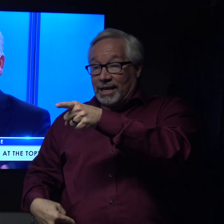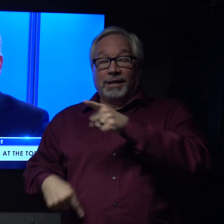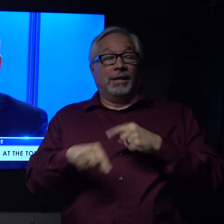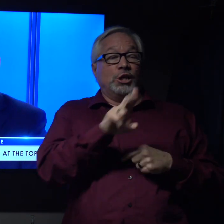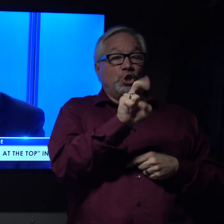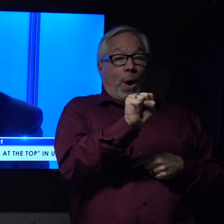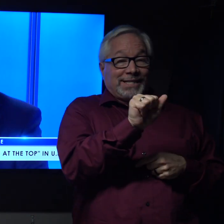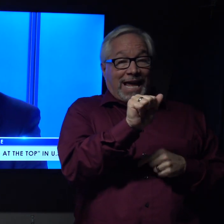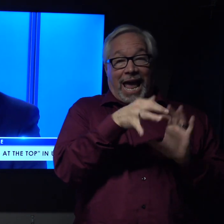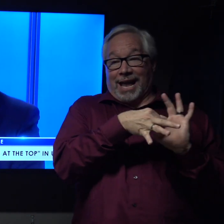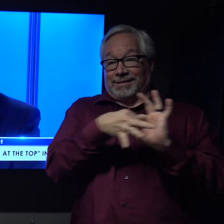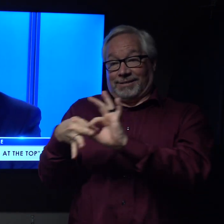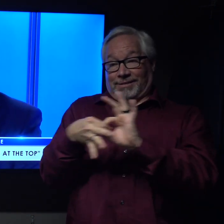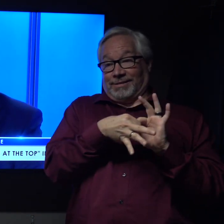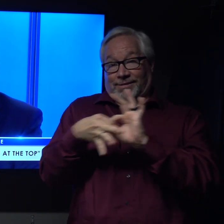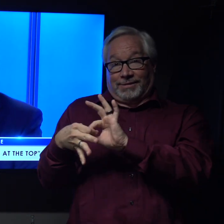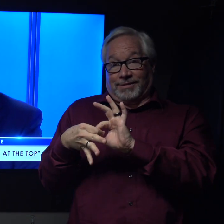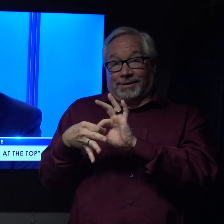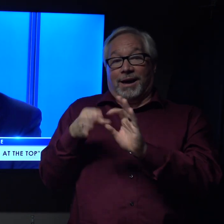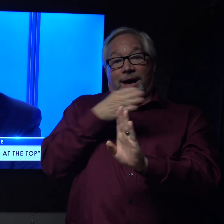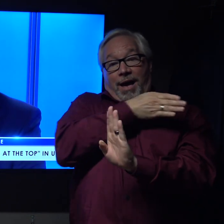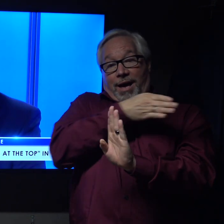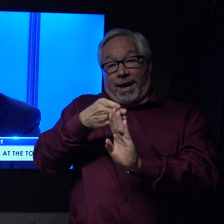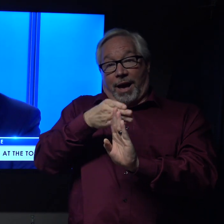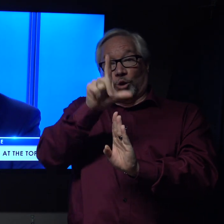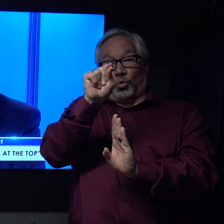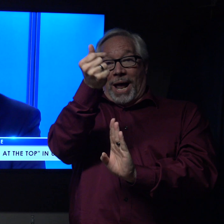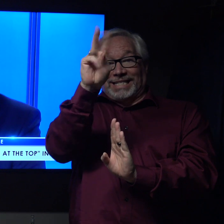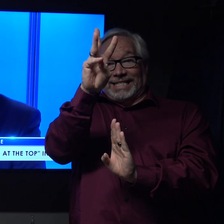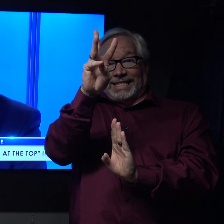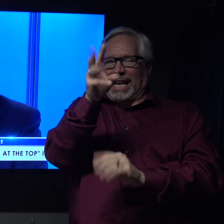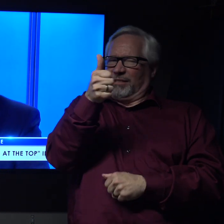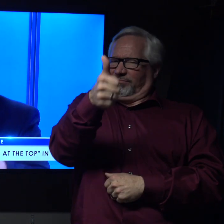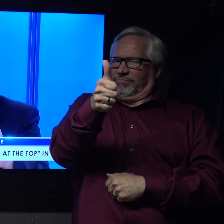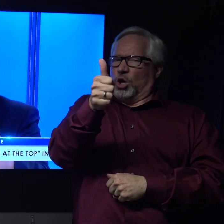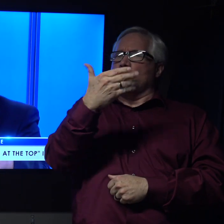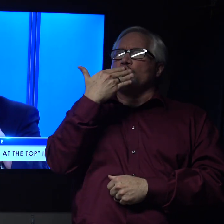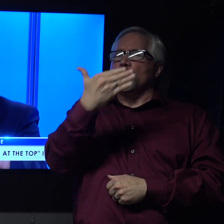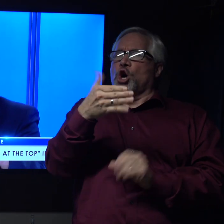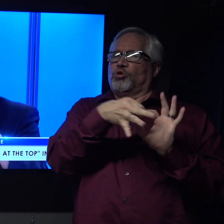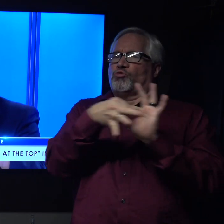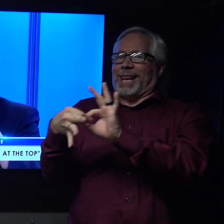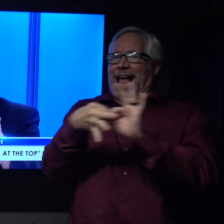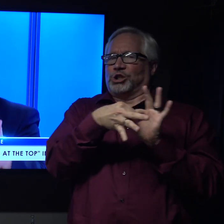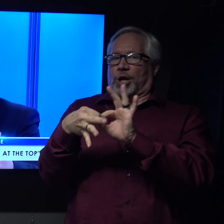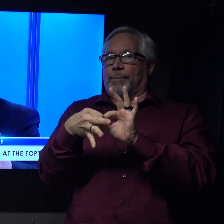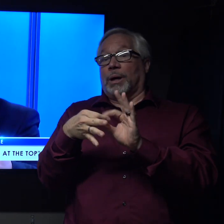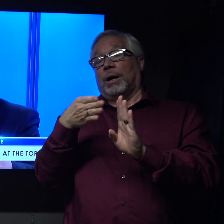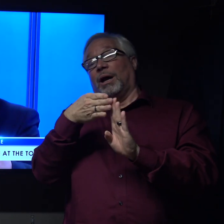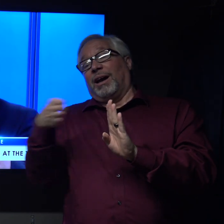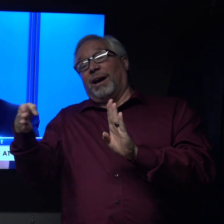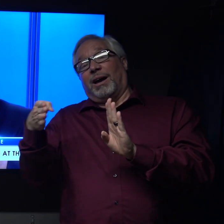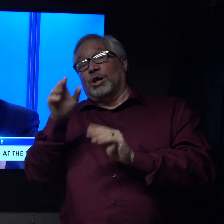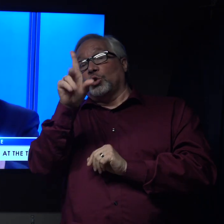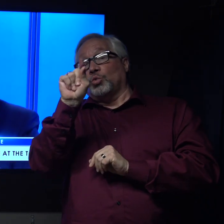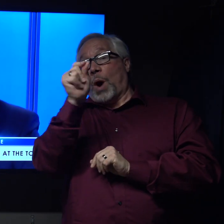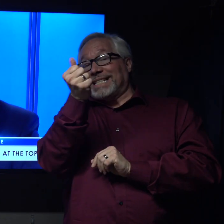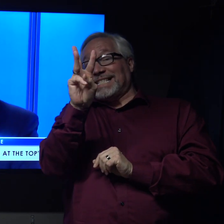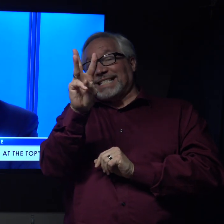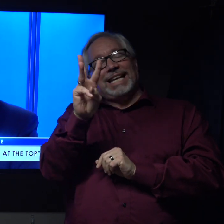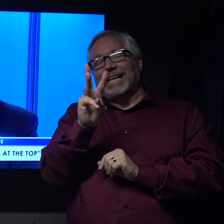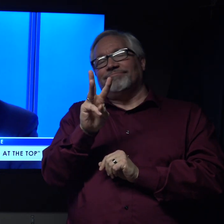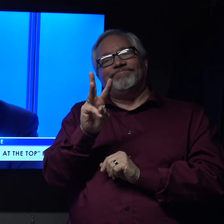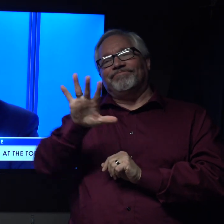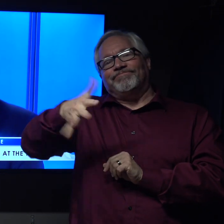from 1992 to 2016. But we're in a trade war now, he says, with the Trump administration, and he talks about why we can't fix